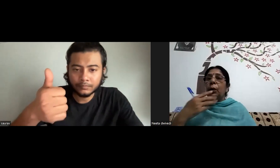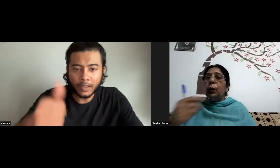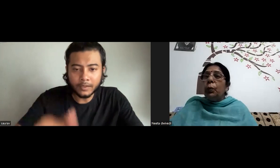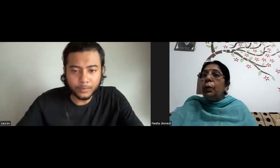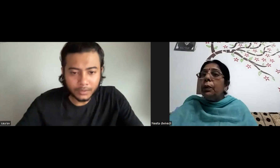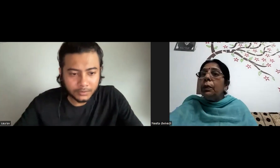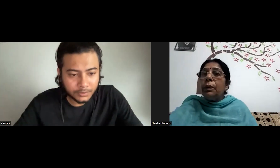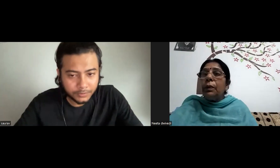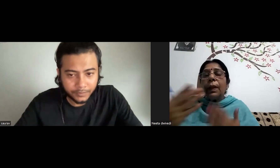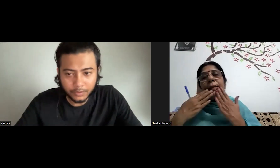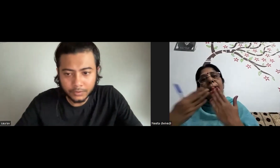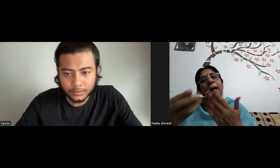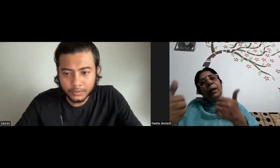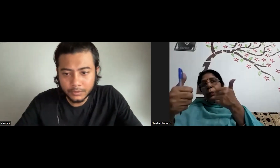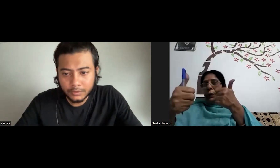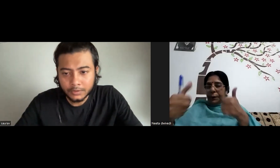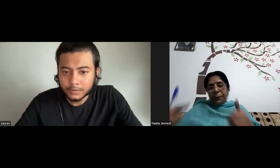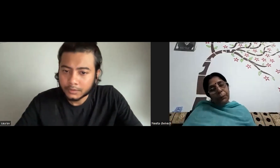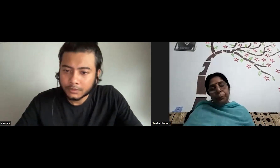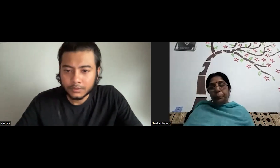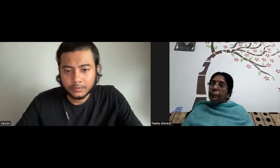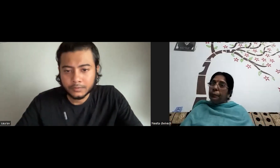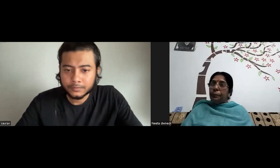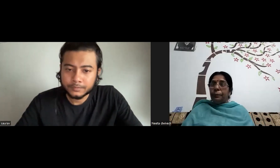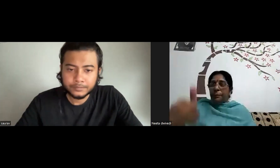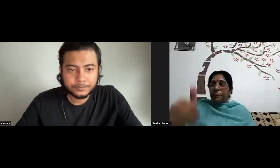Thank you, Mataji. She found it. Hare